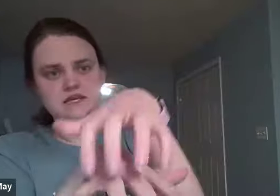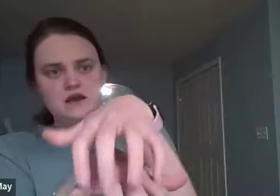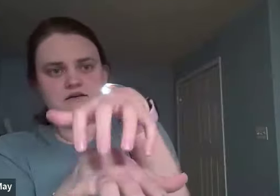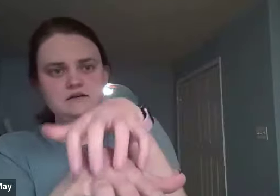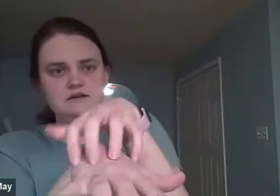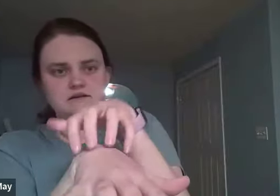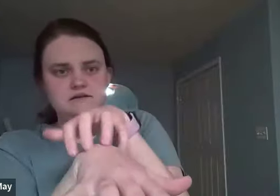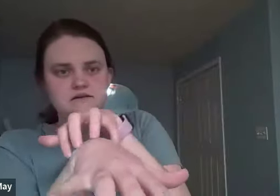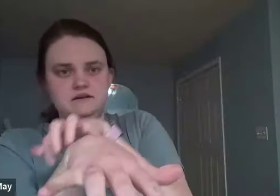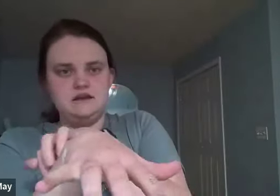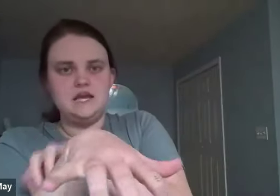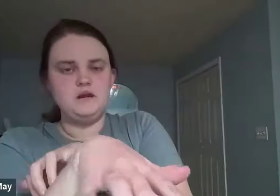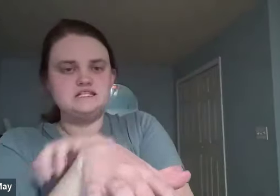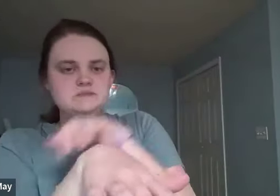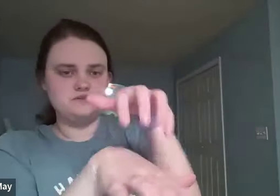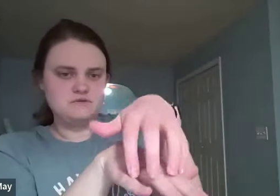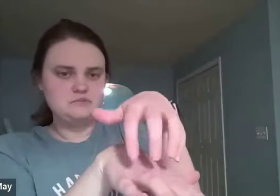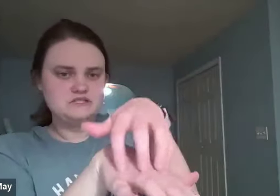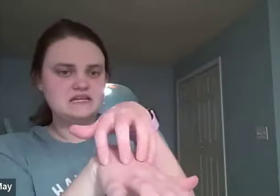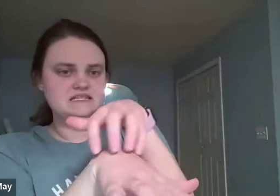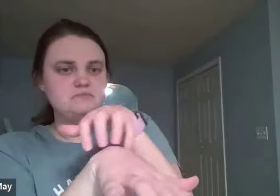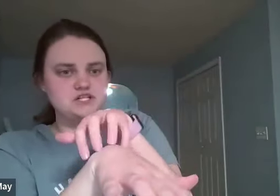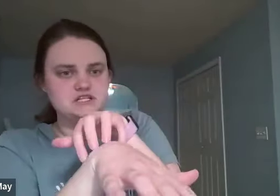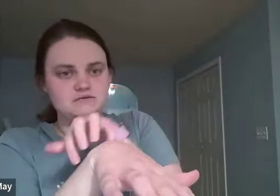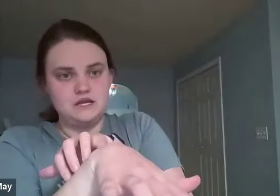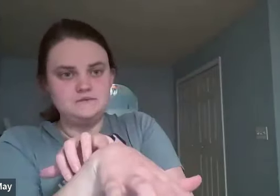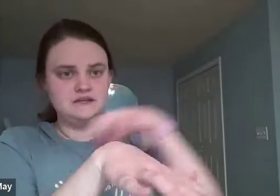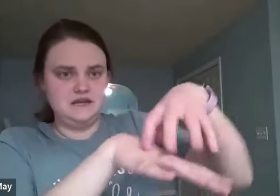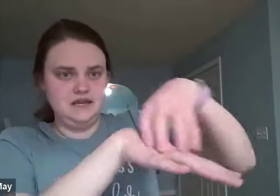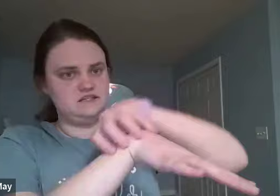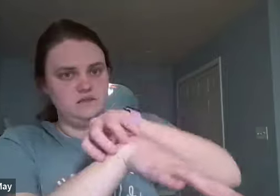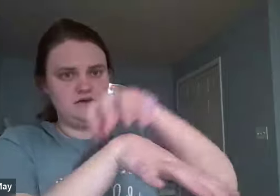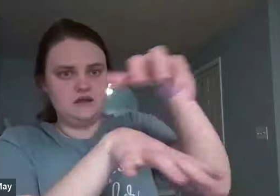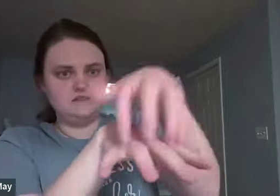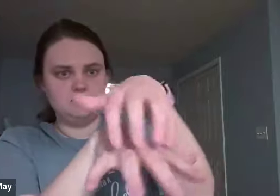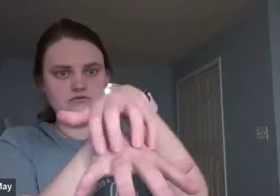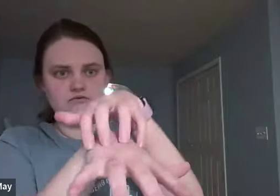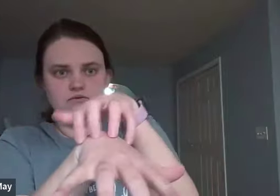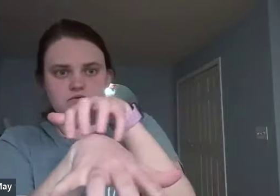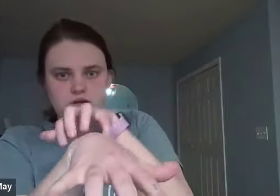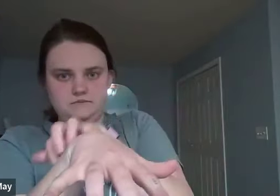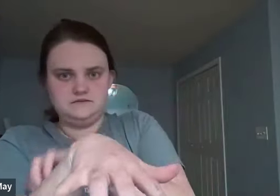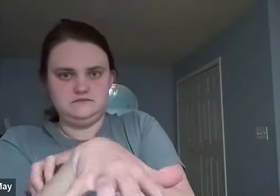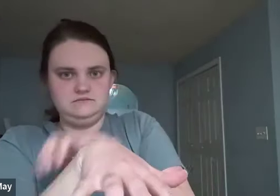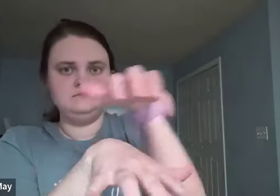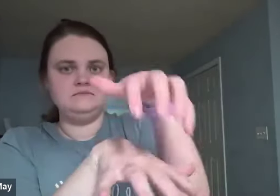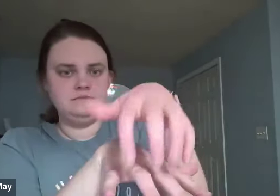yeah. And what it's supposed to represent is the bunches of grapes like connected on the vine. So grapes.